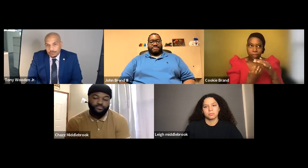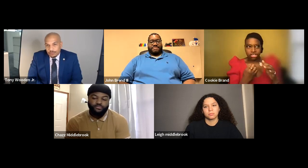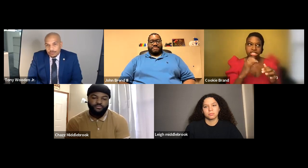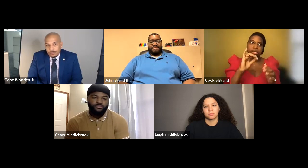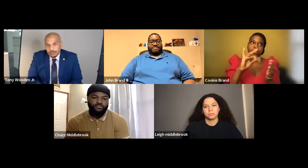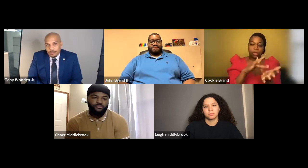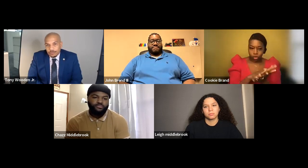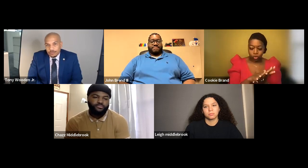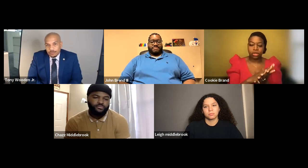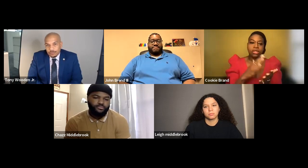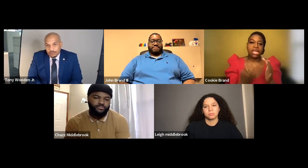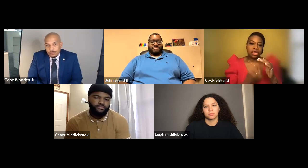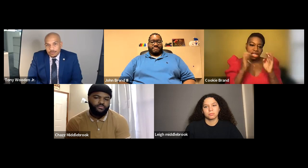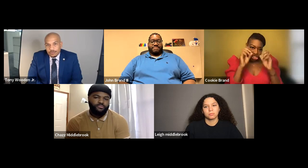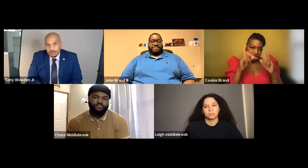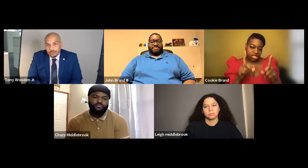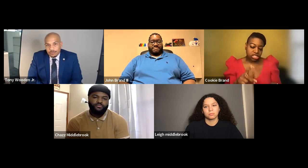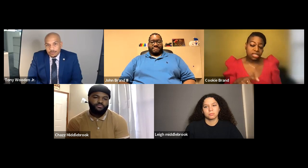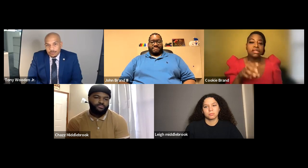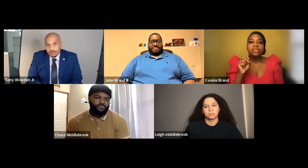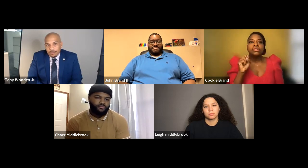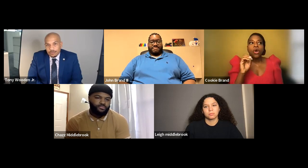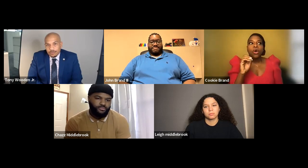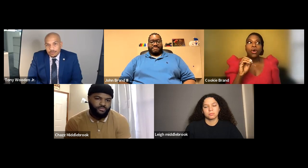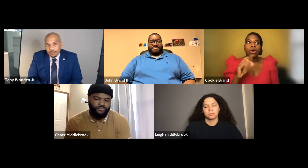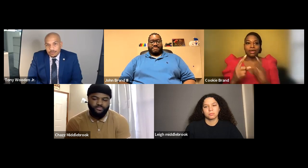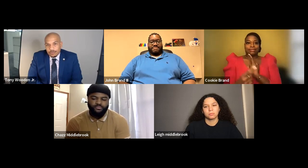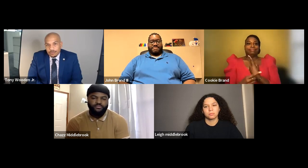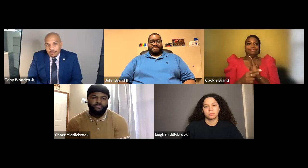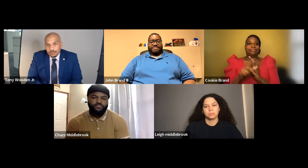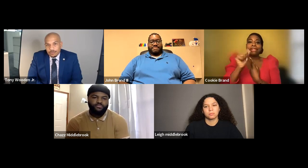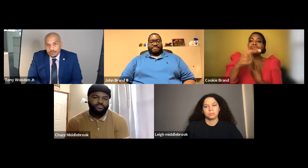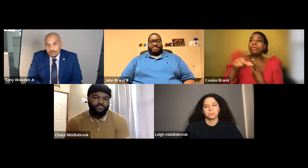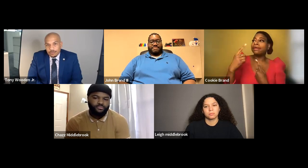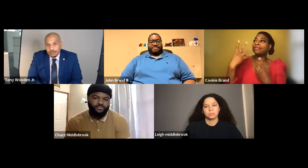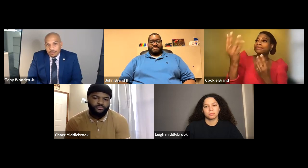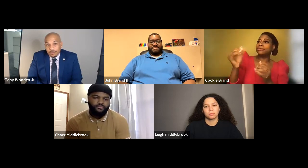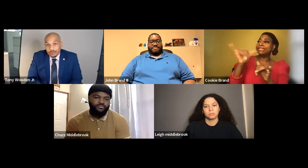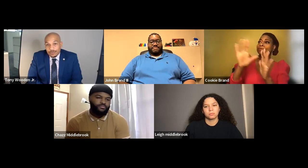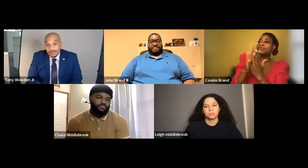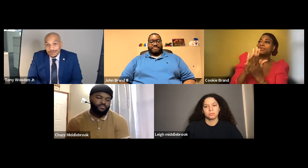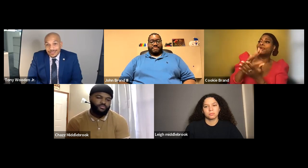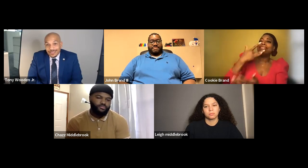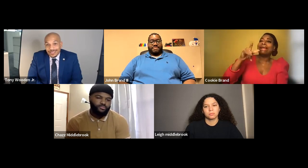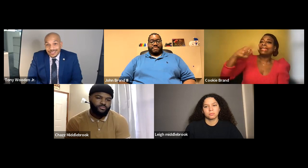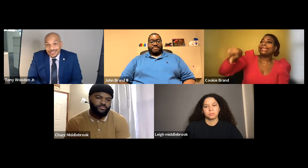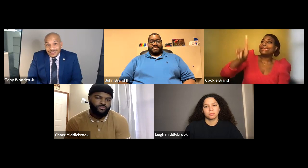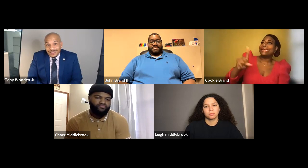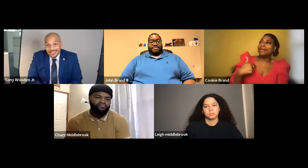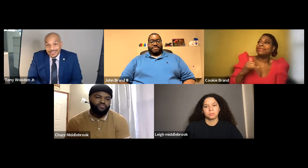For most of my education from elementary to middle school, I had access to education because of the access with my family. You know, I